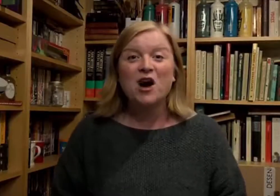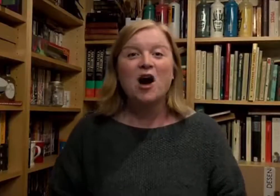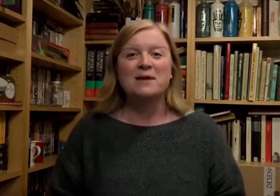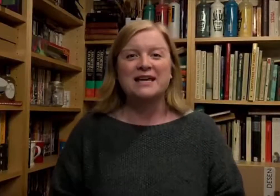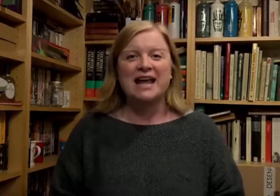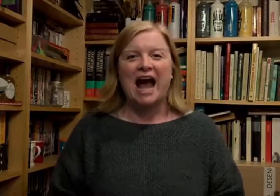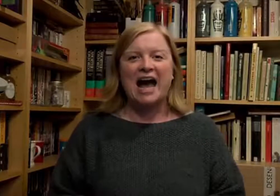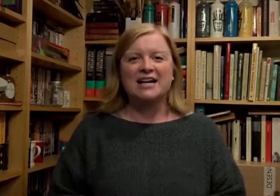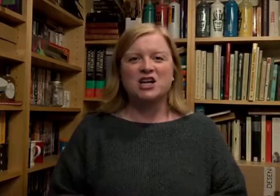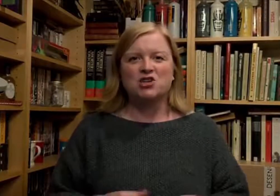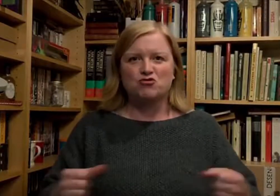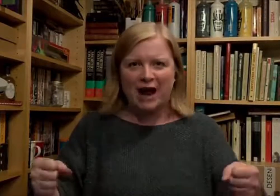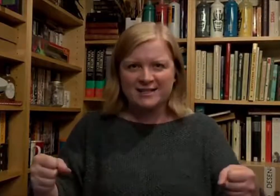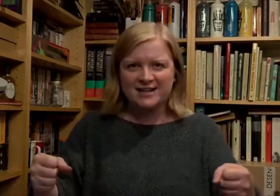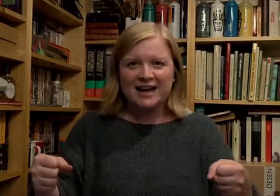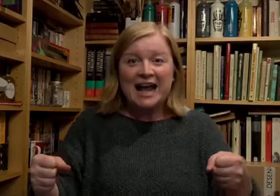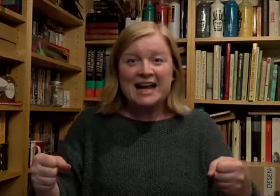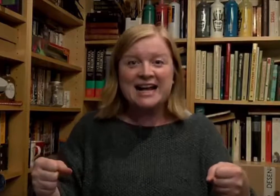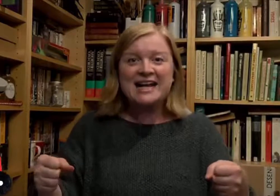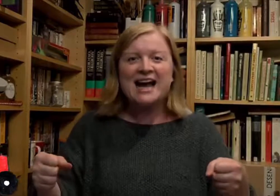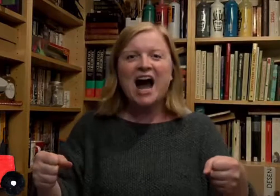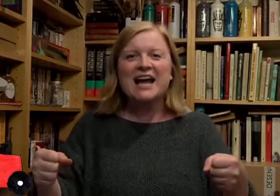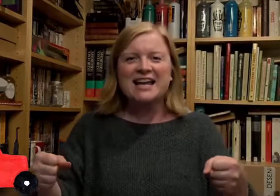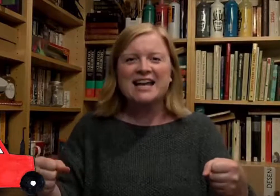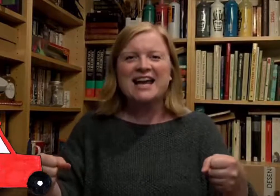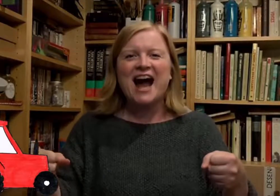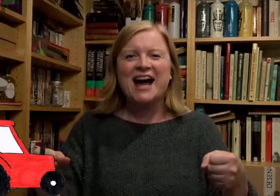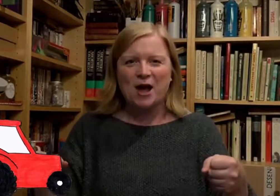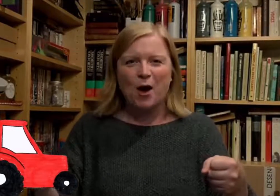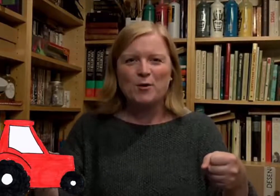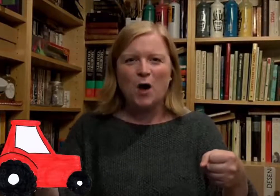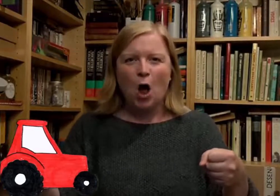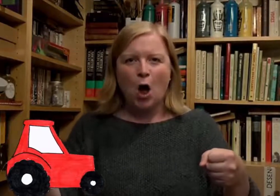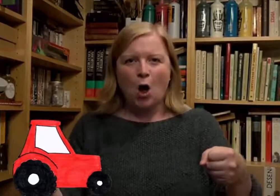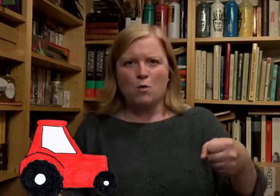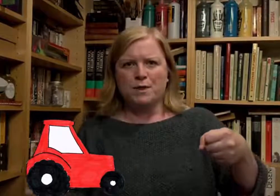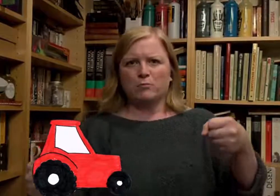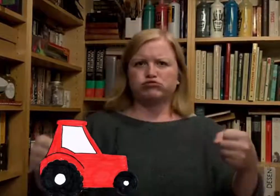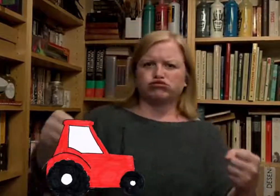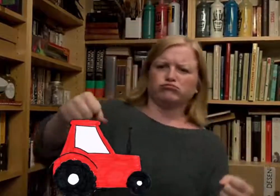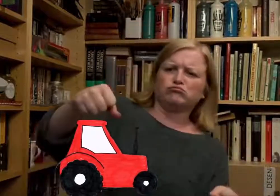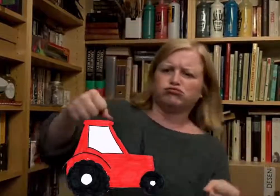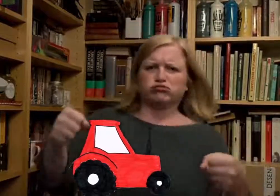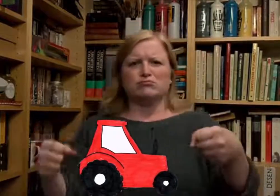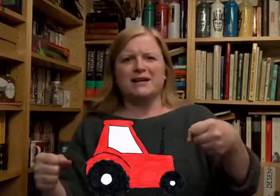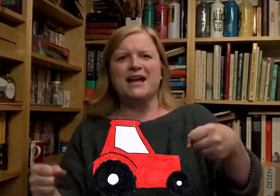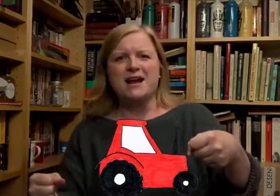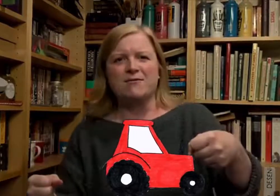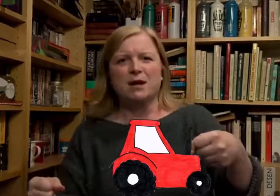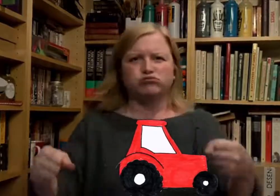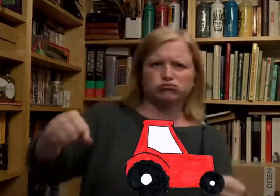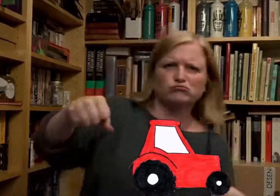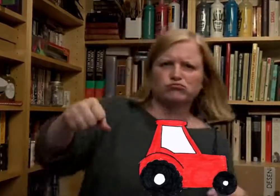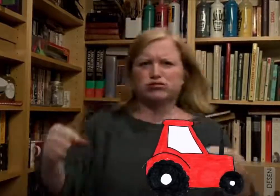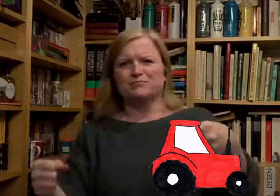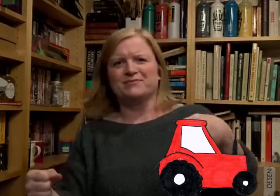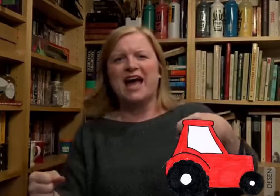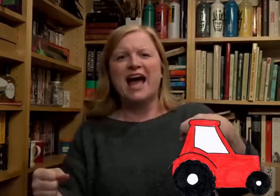he had a tractor, E-I-E-I-O. With a brum brum here and a brum brum there,